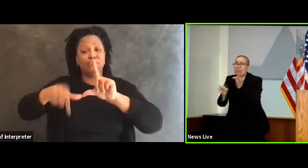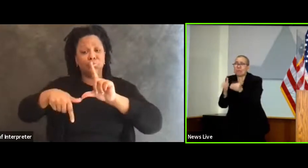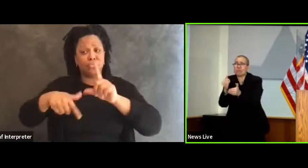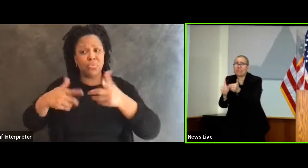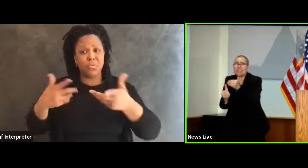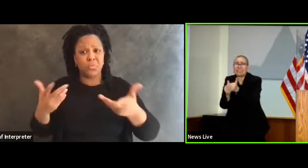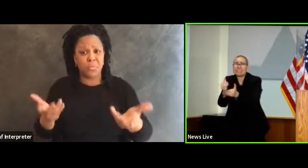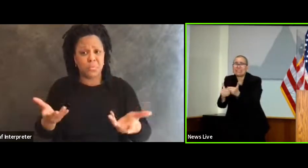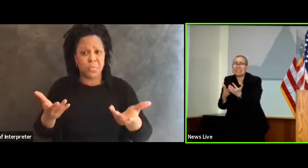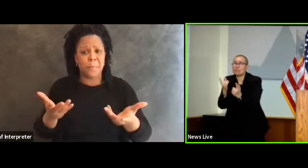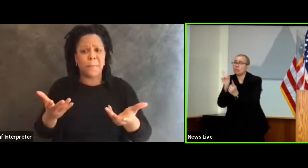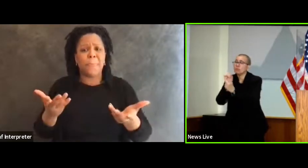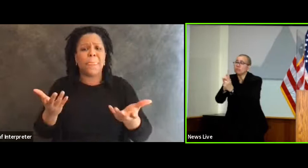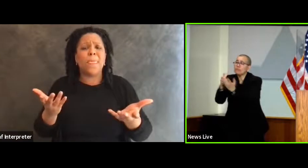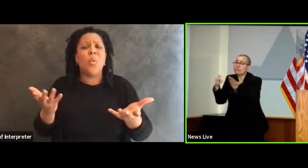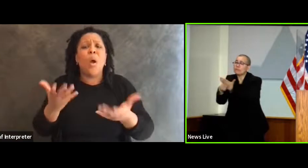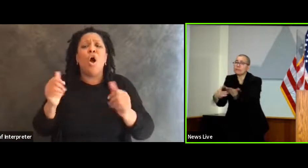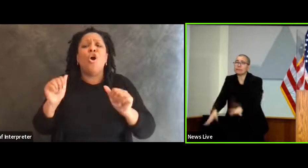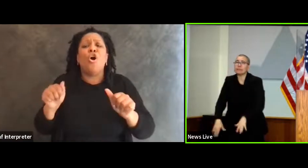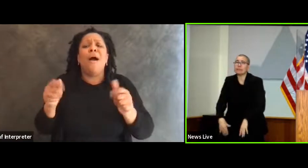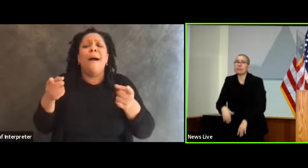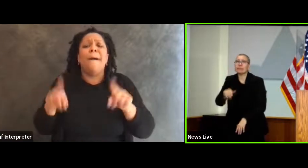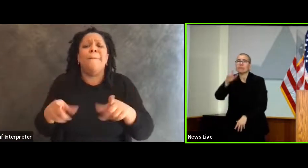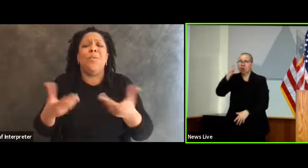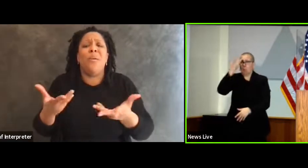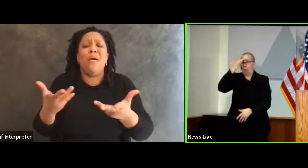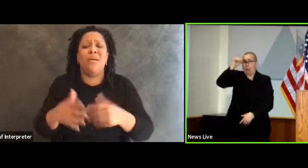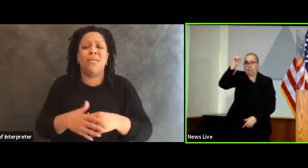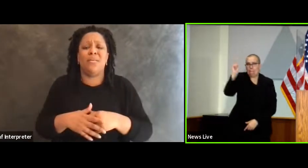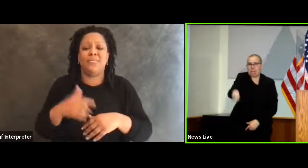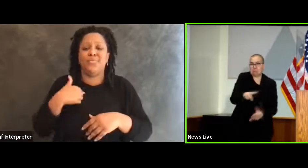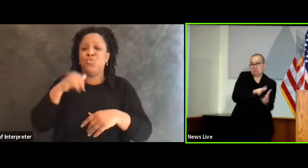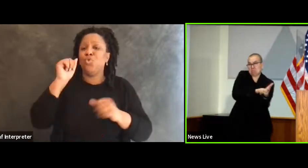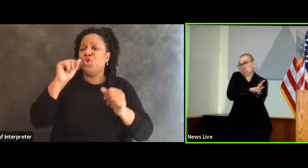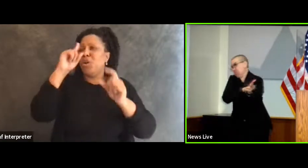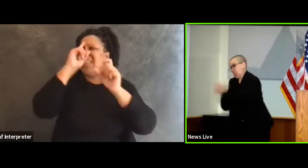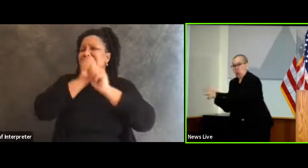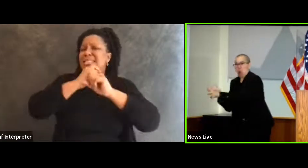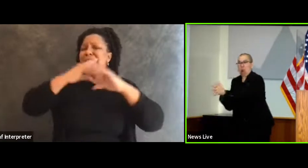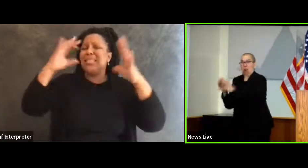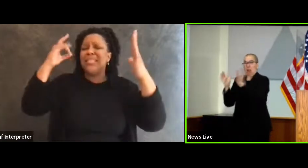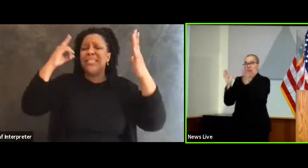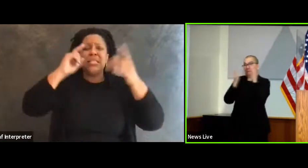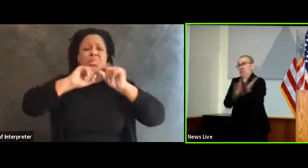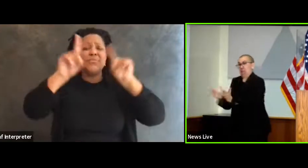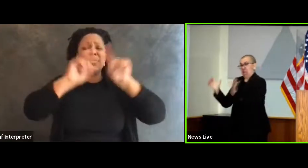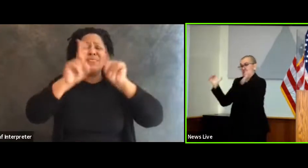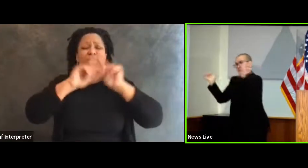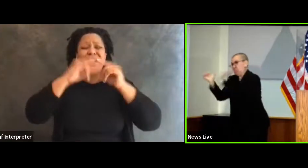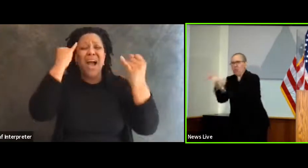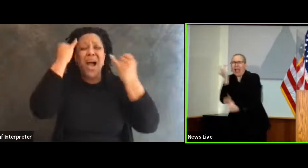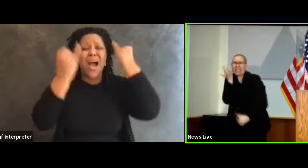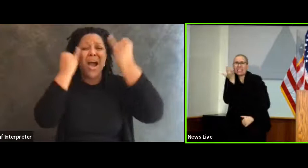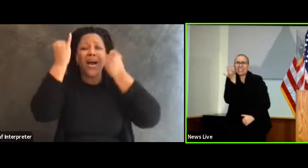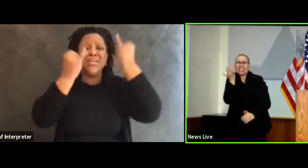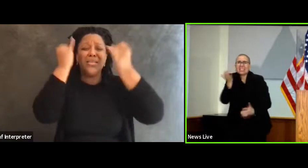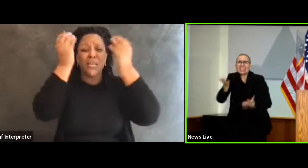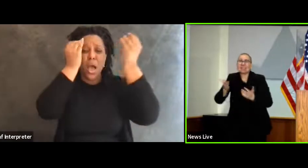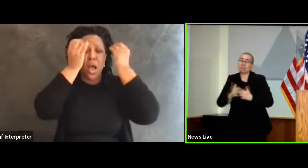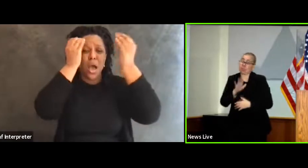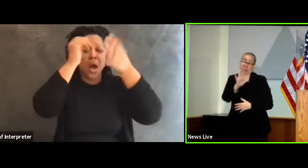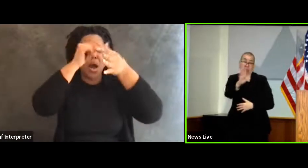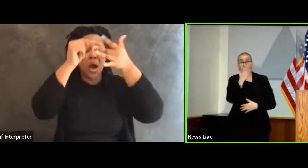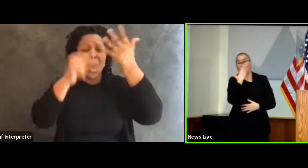pulling individuals over as they did in this case. But it's a great question. I think it's the kind